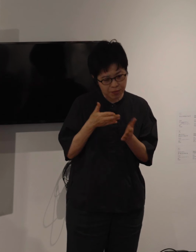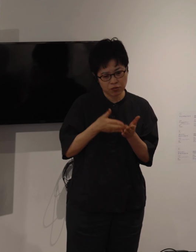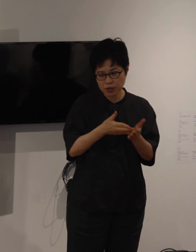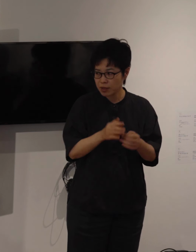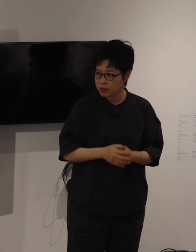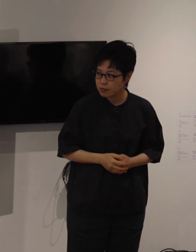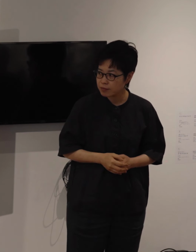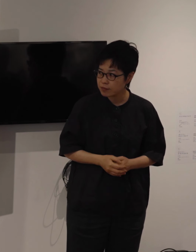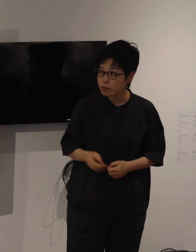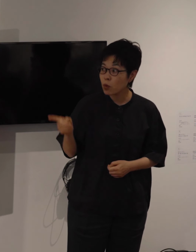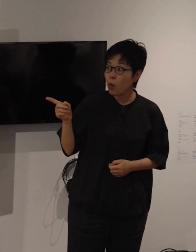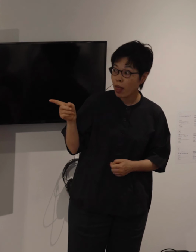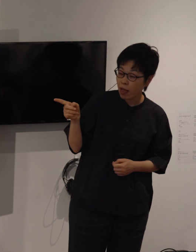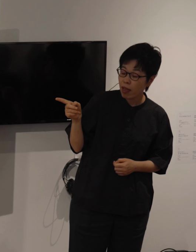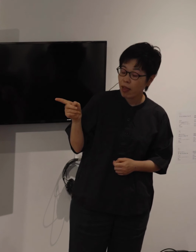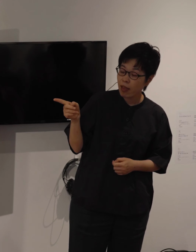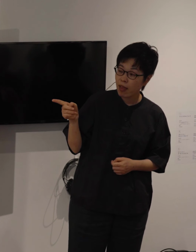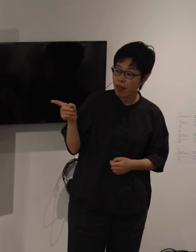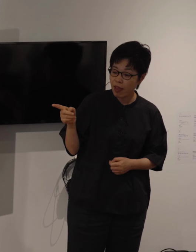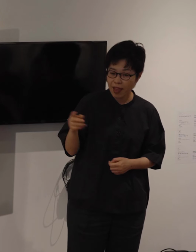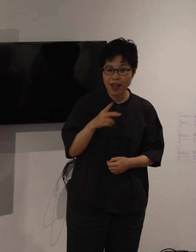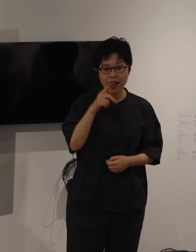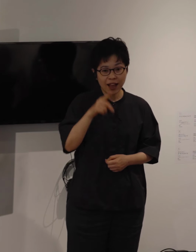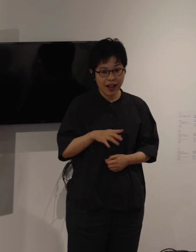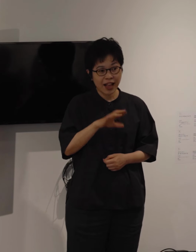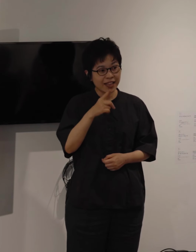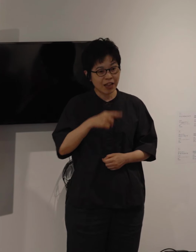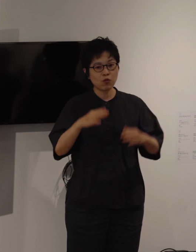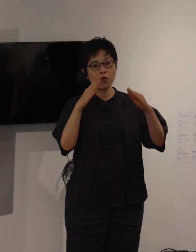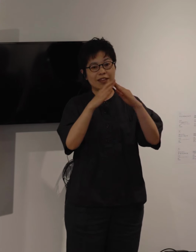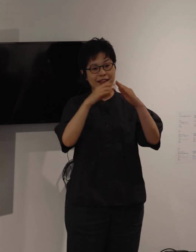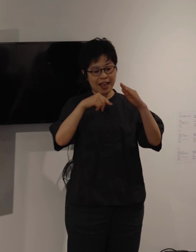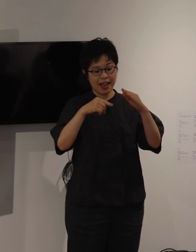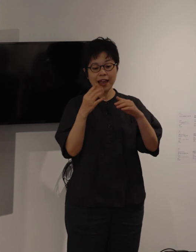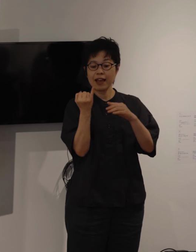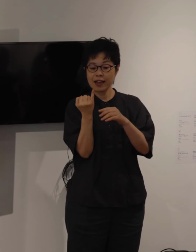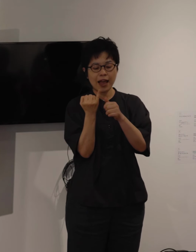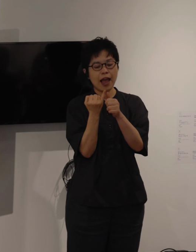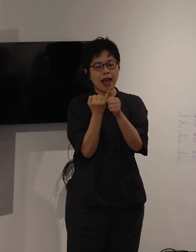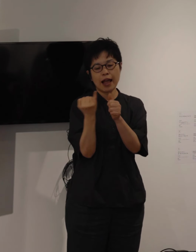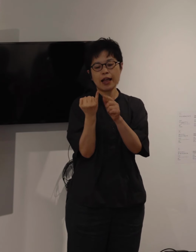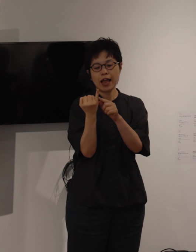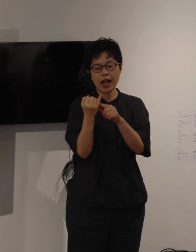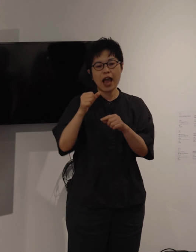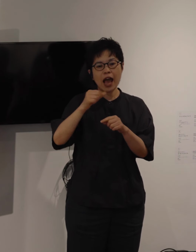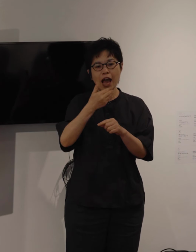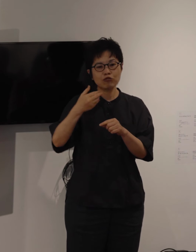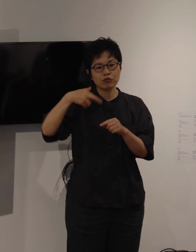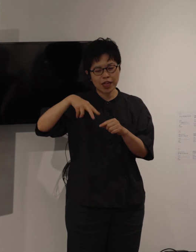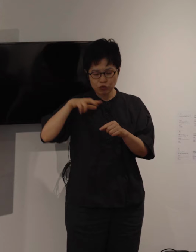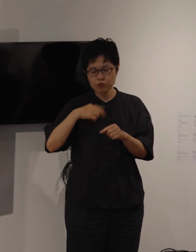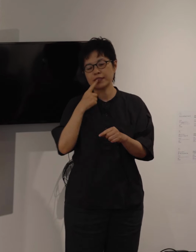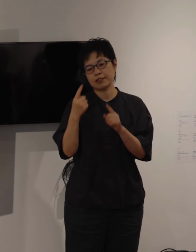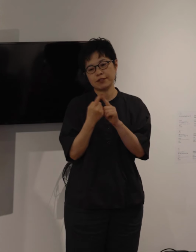But this is a little more on Roger Cardinal. So I'm very close to his wife, Agnes, and I've been working with my friend Vivian